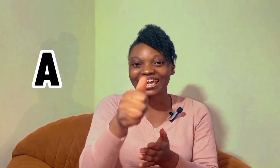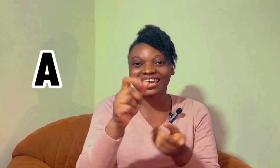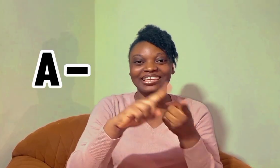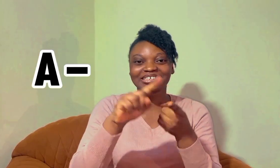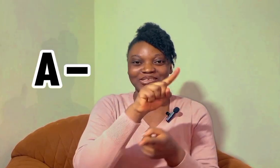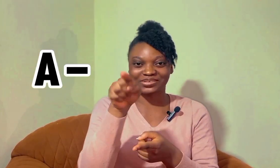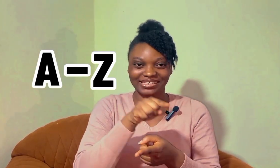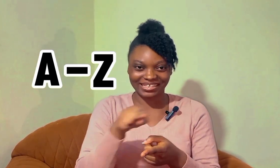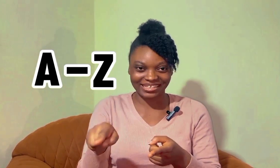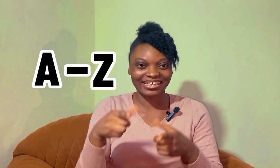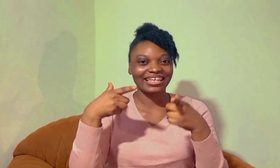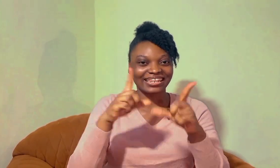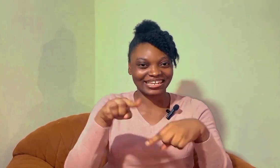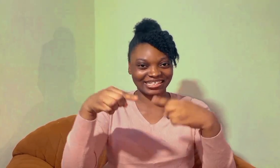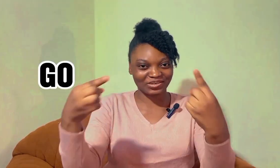A to Z. Let's go.